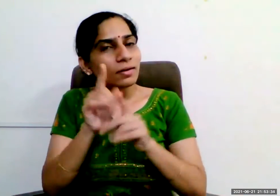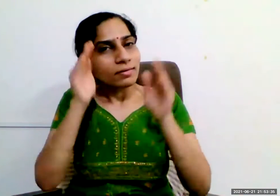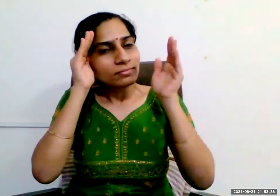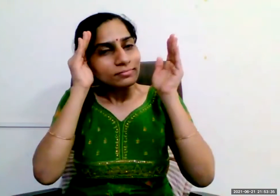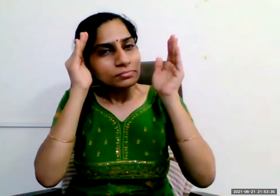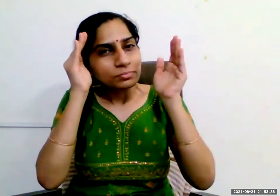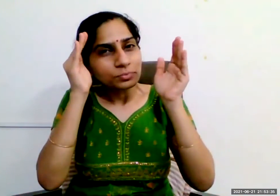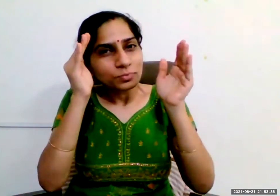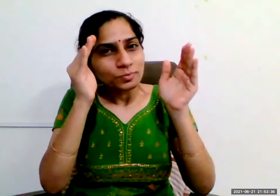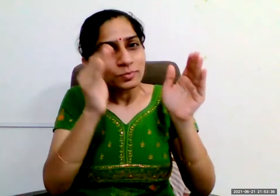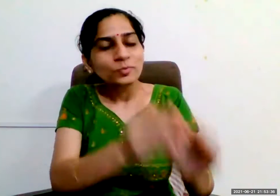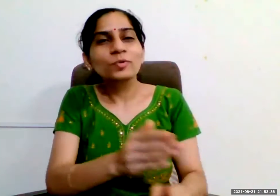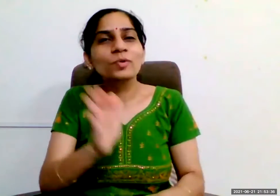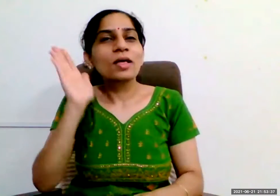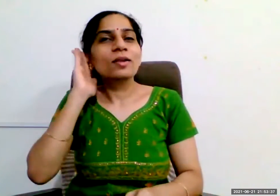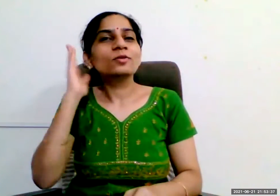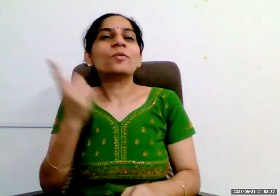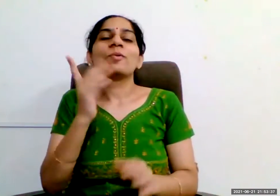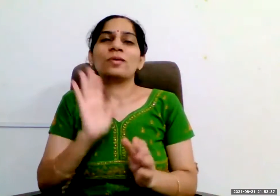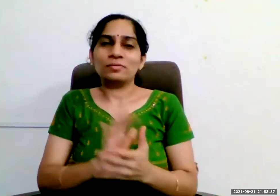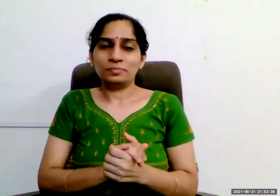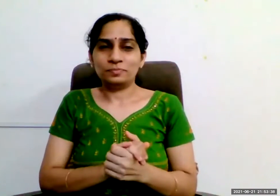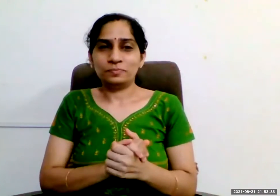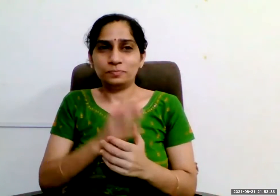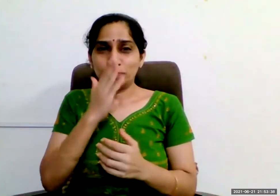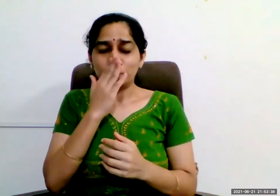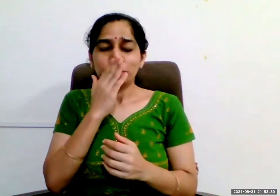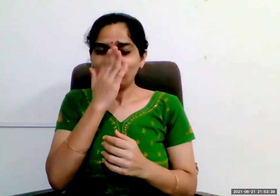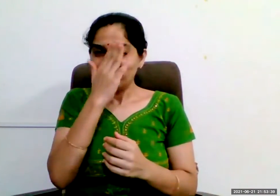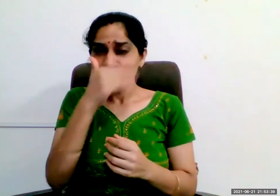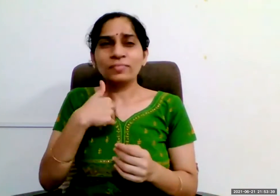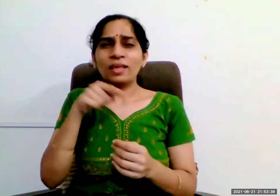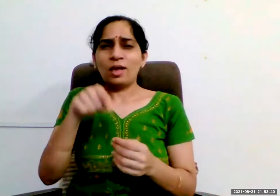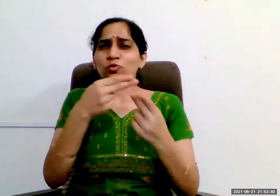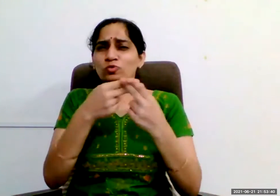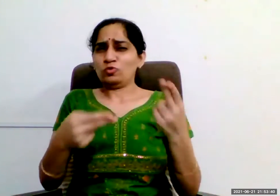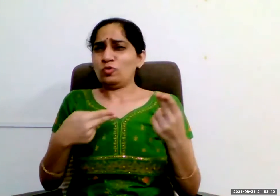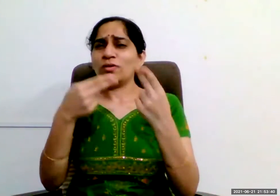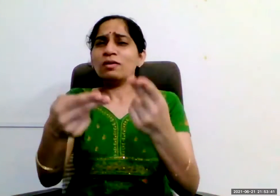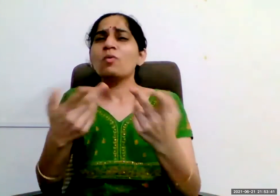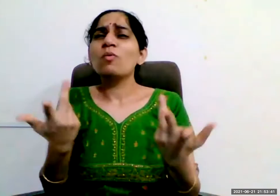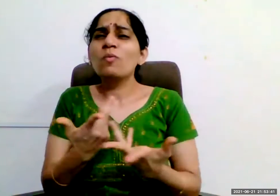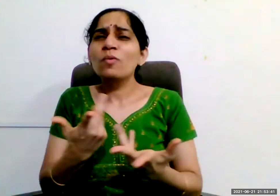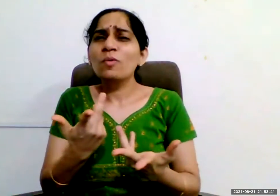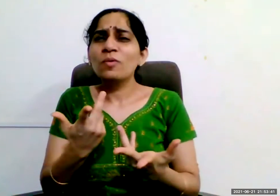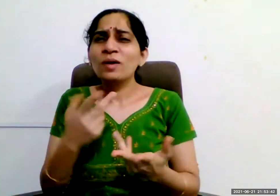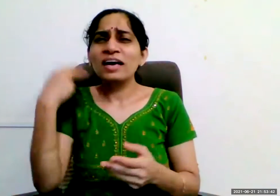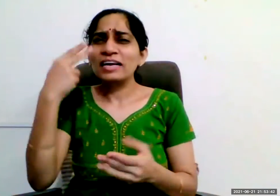is the point is not about listening. Of course, we have this problem of listening, but what I'm trying to explain here